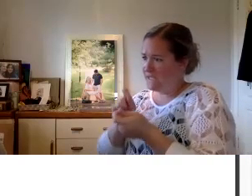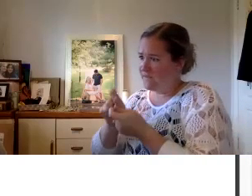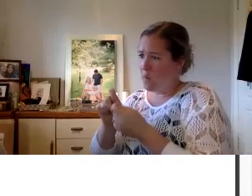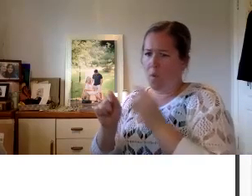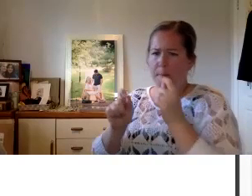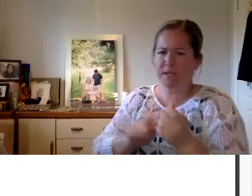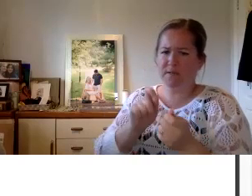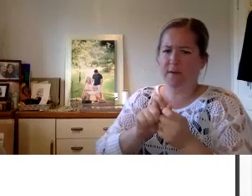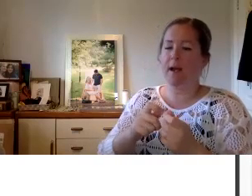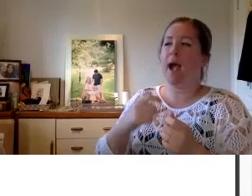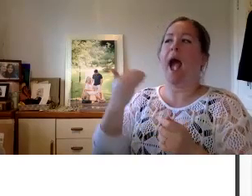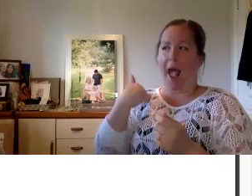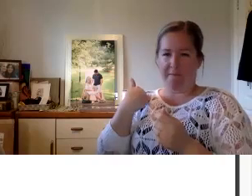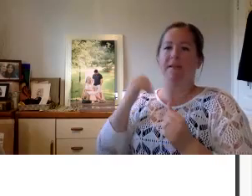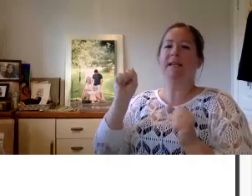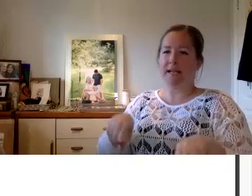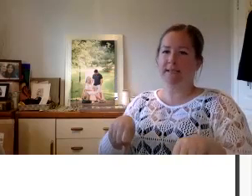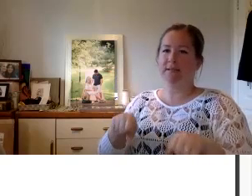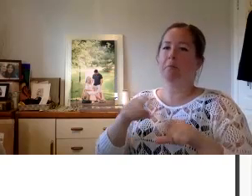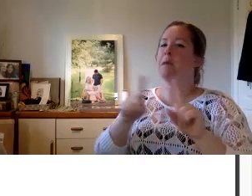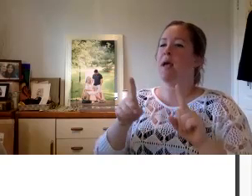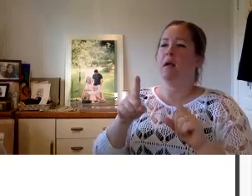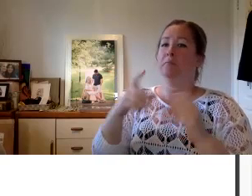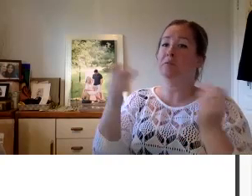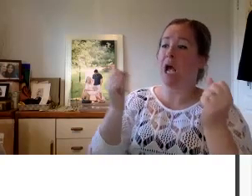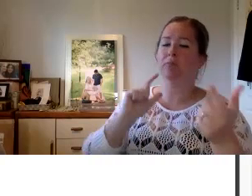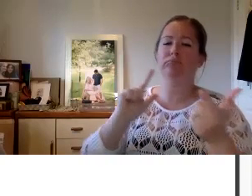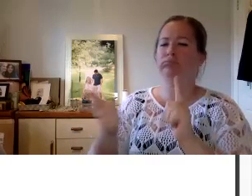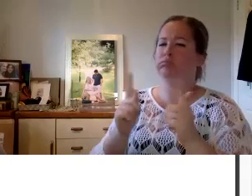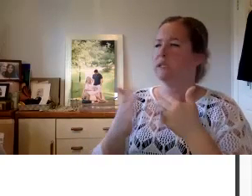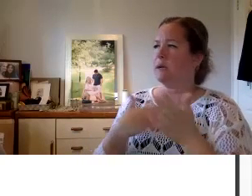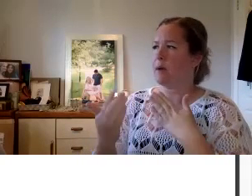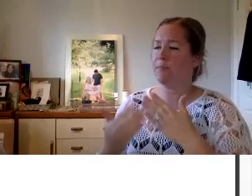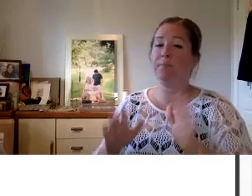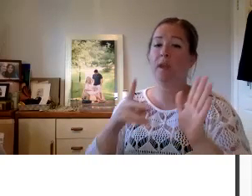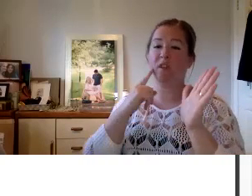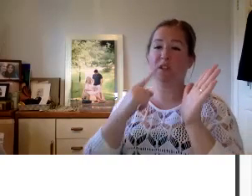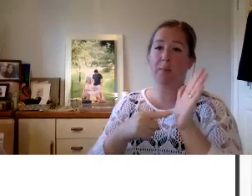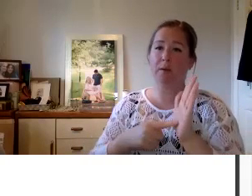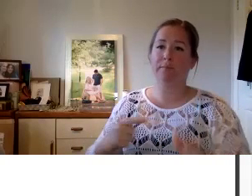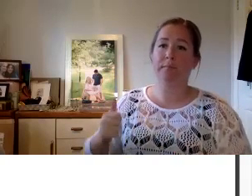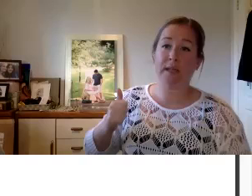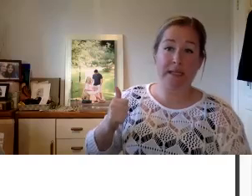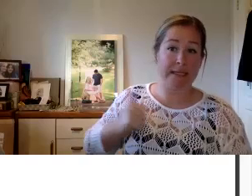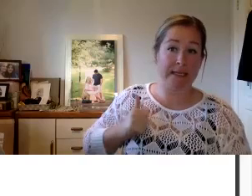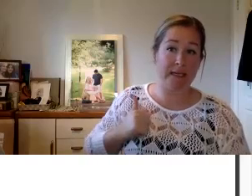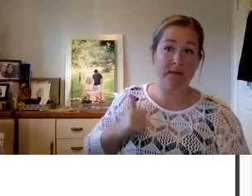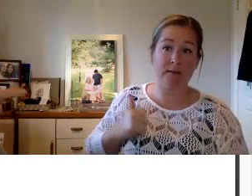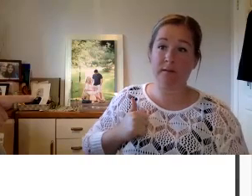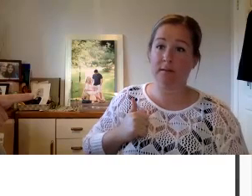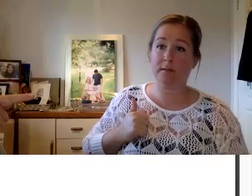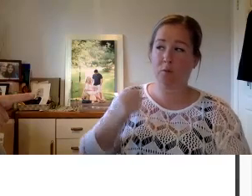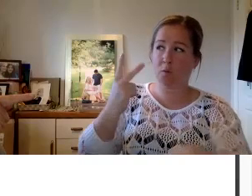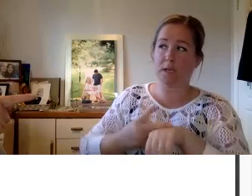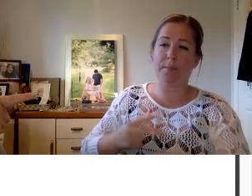When you talk about, does it have to be right or left? In some cases, yes, but signing back for, don't worry about.